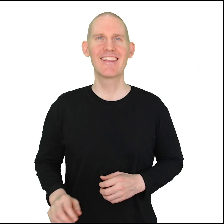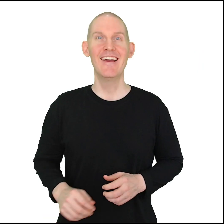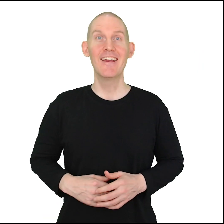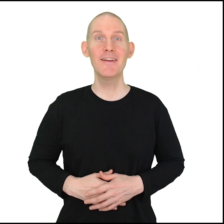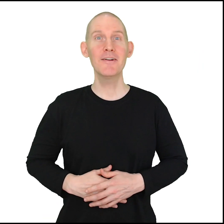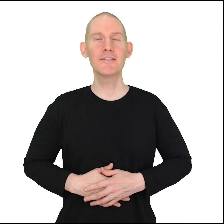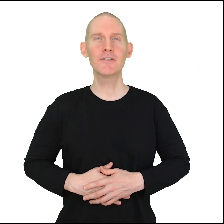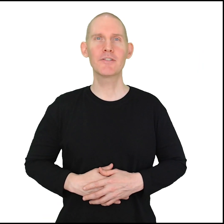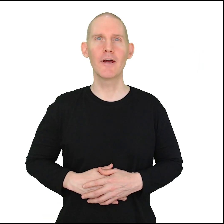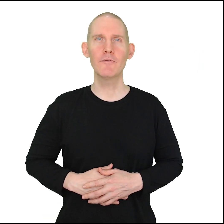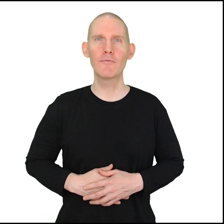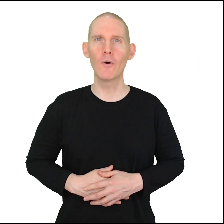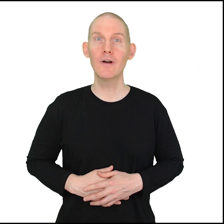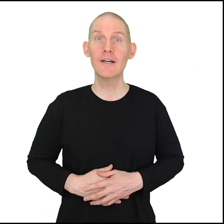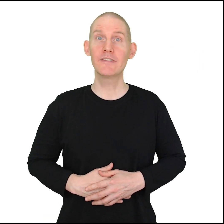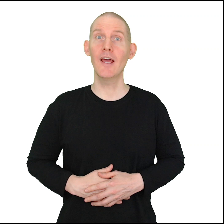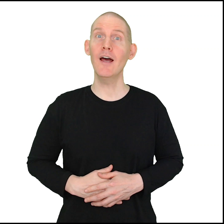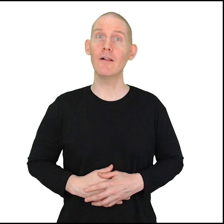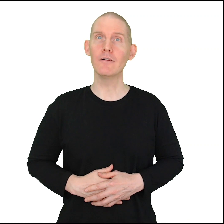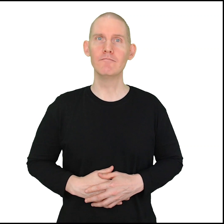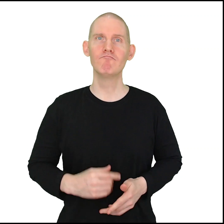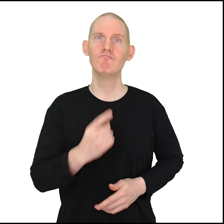Here is the sign for tell.